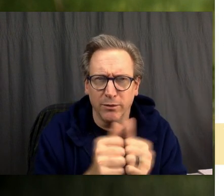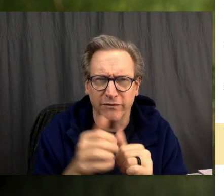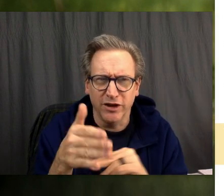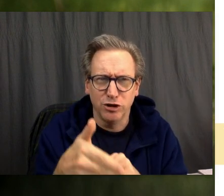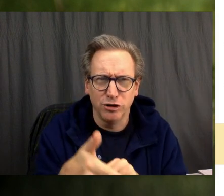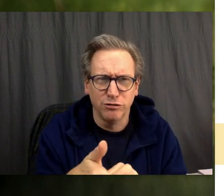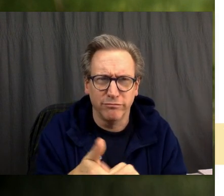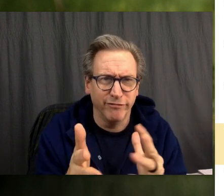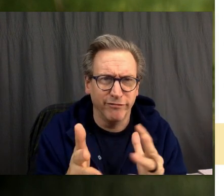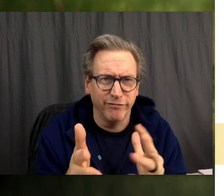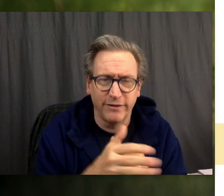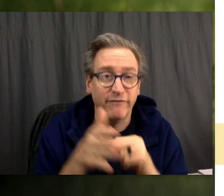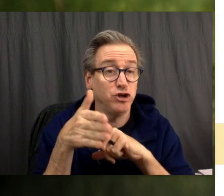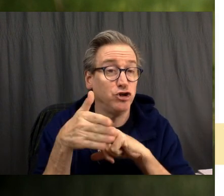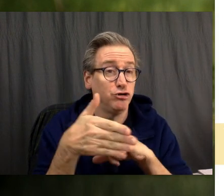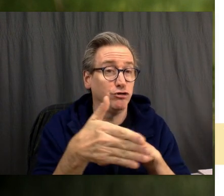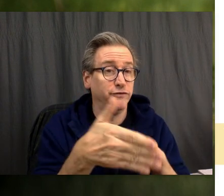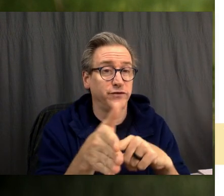Play with fish.